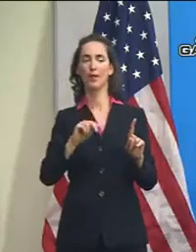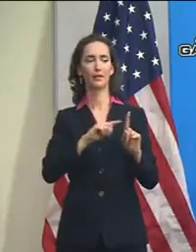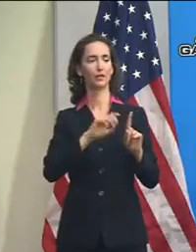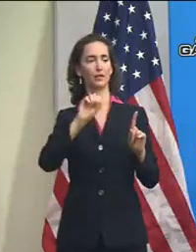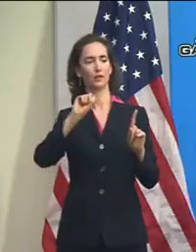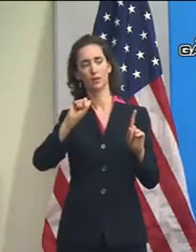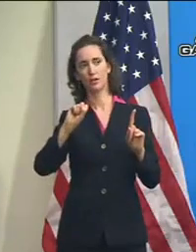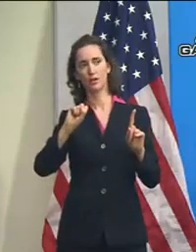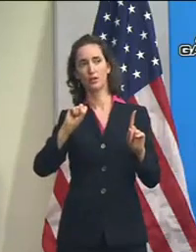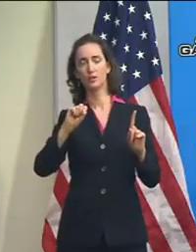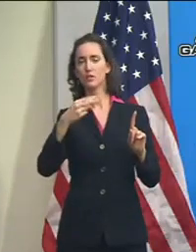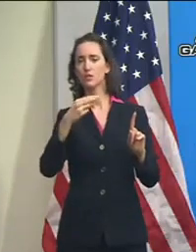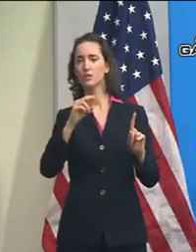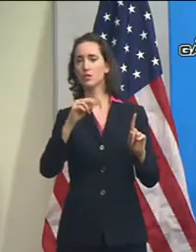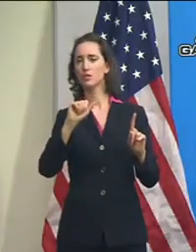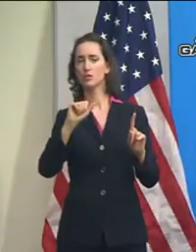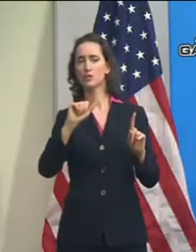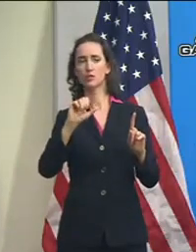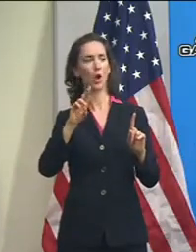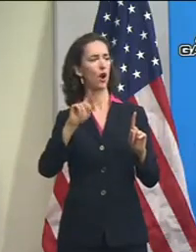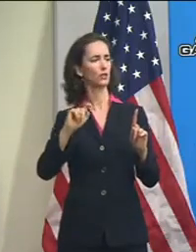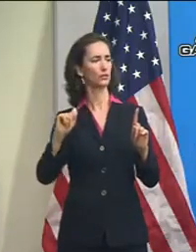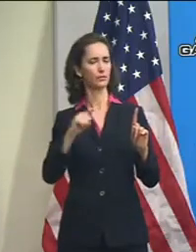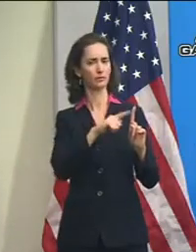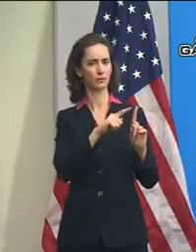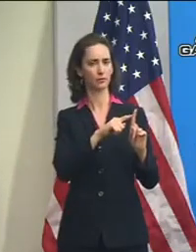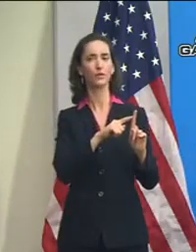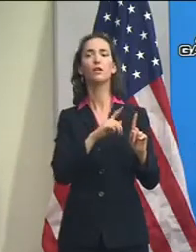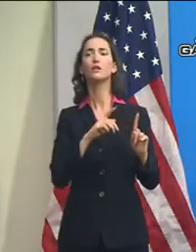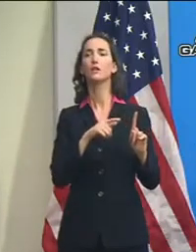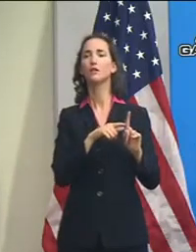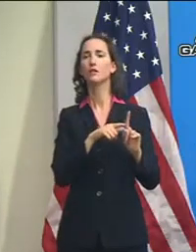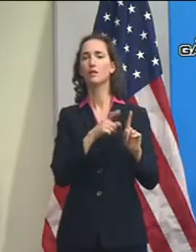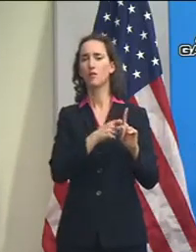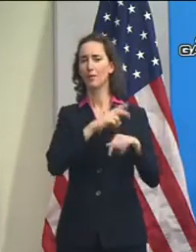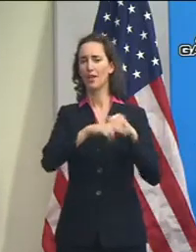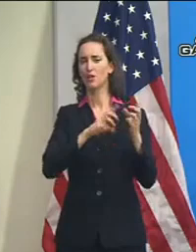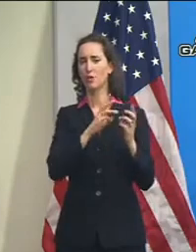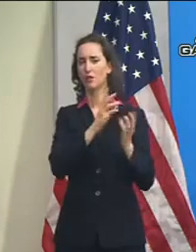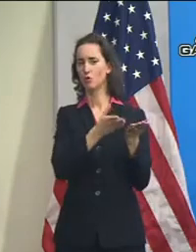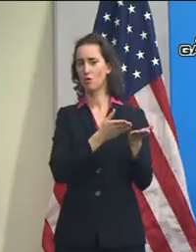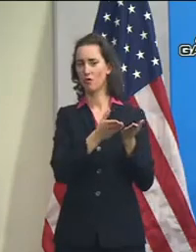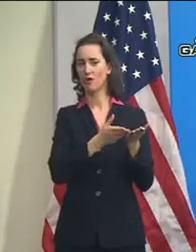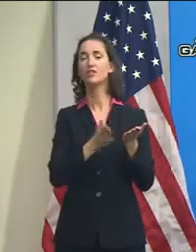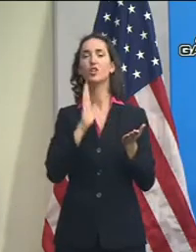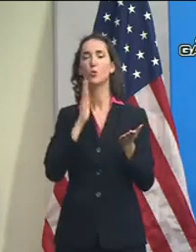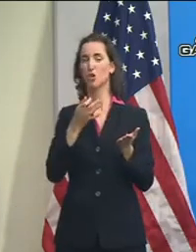you on Hurricane Delta in just a few moments.